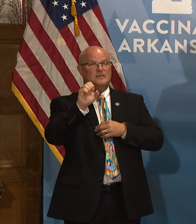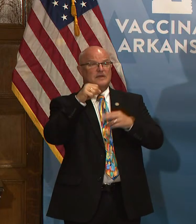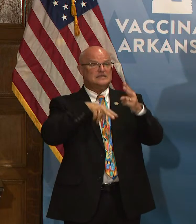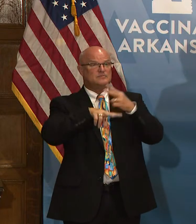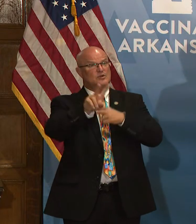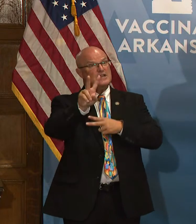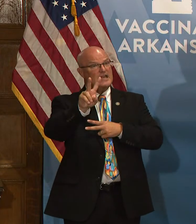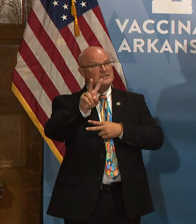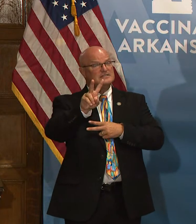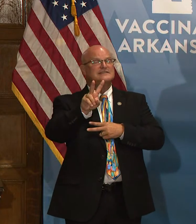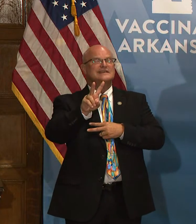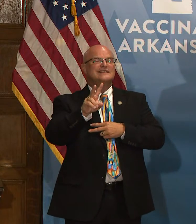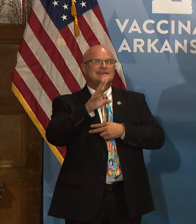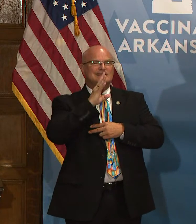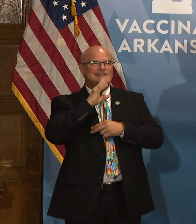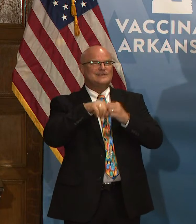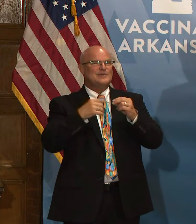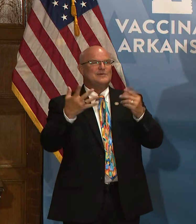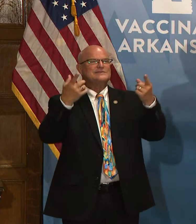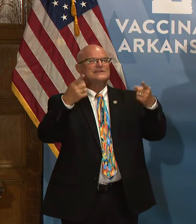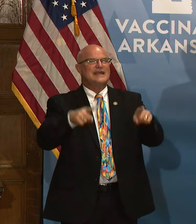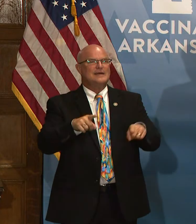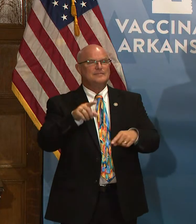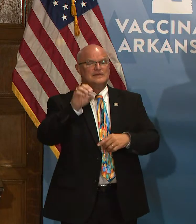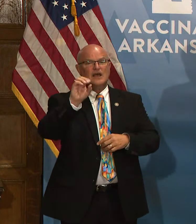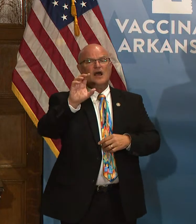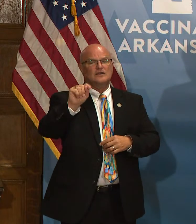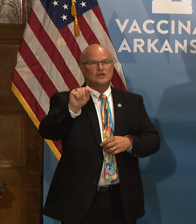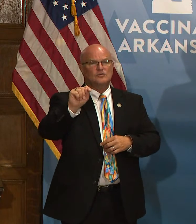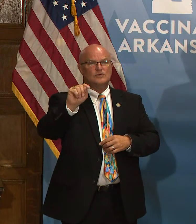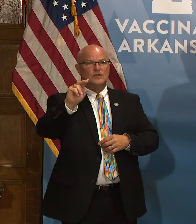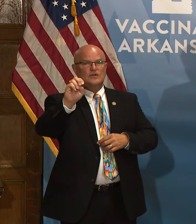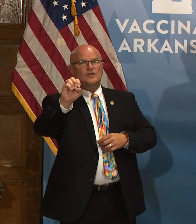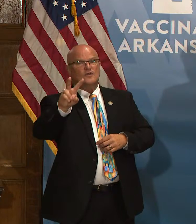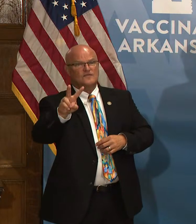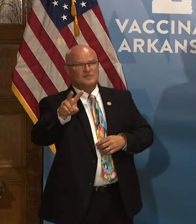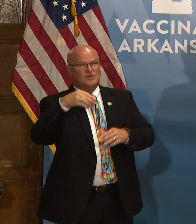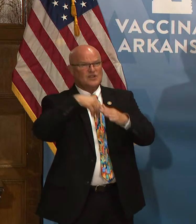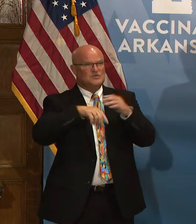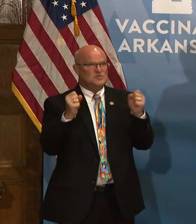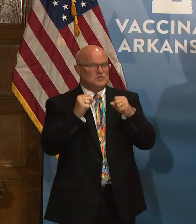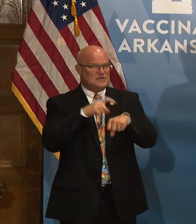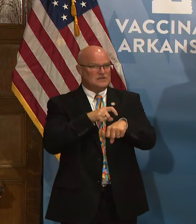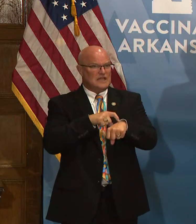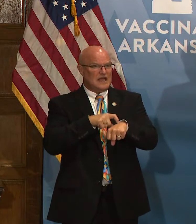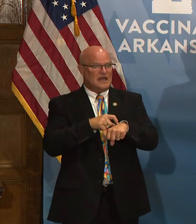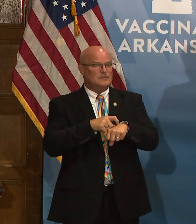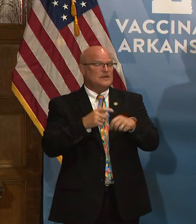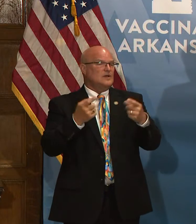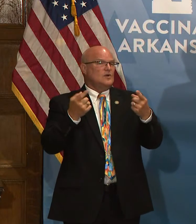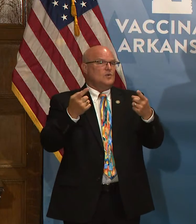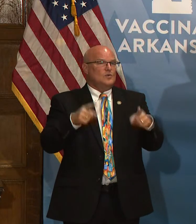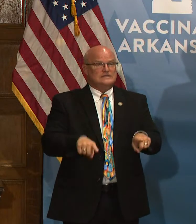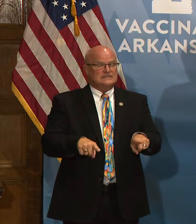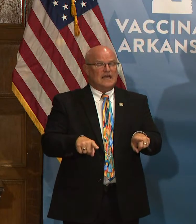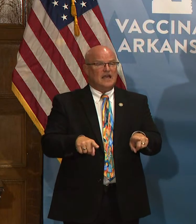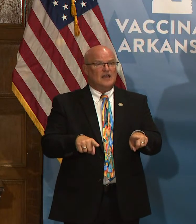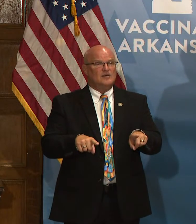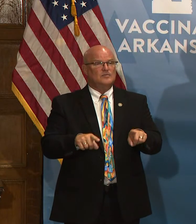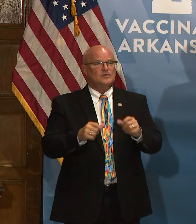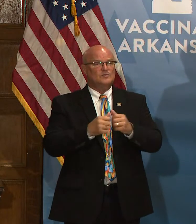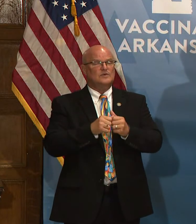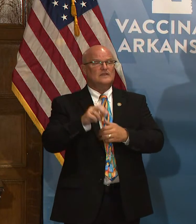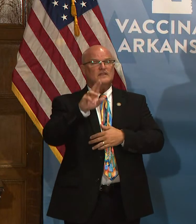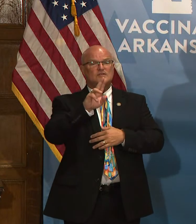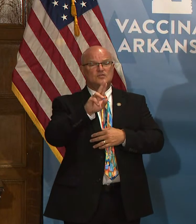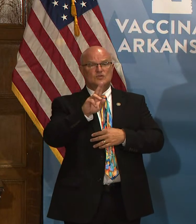most recently, they talked about what's going to happen in October and November in the winter, and what's happened in the